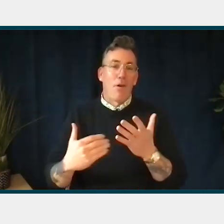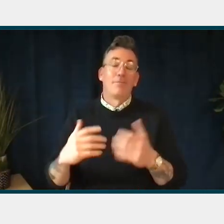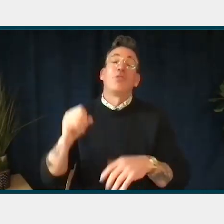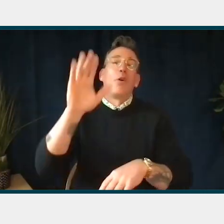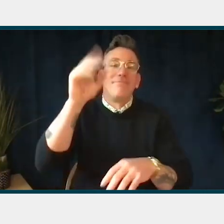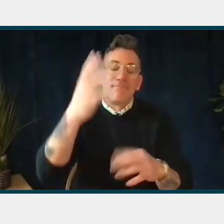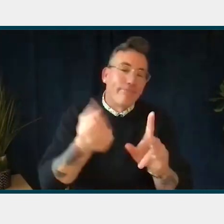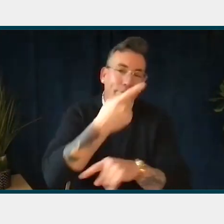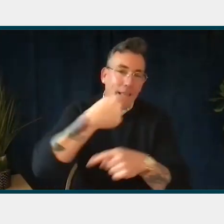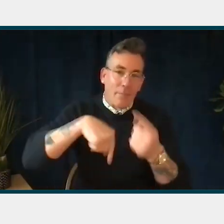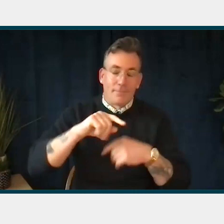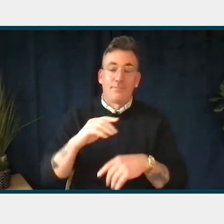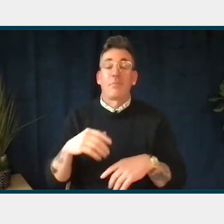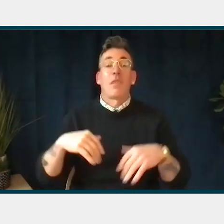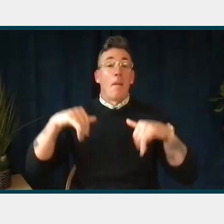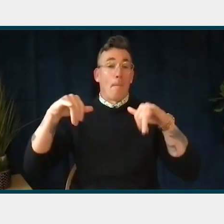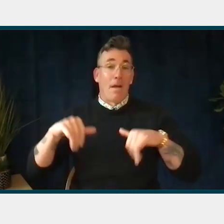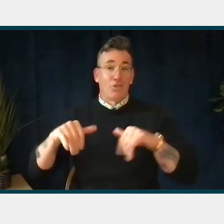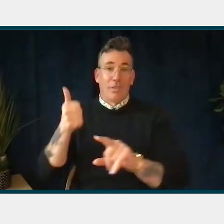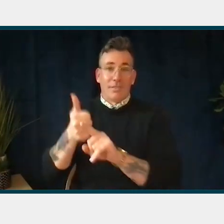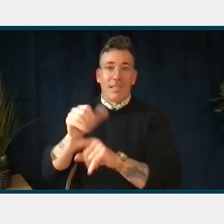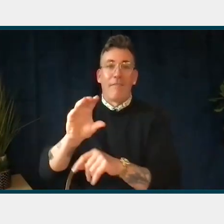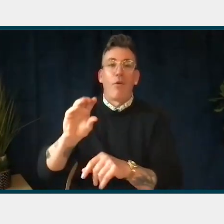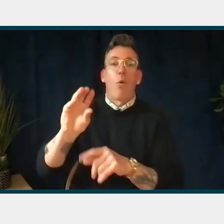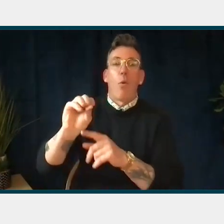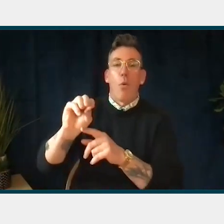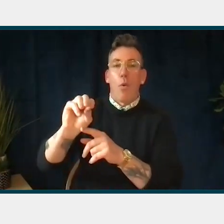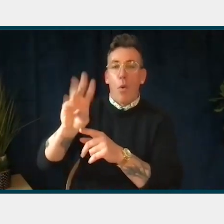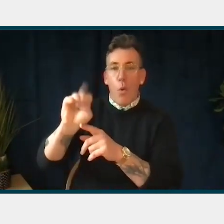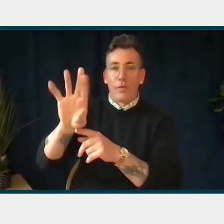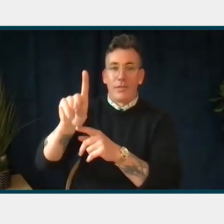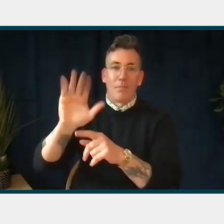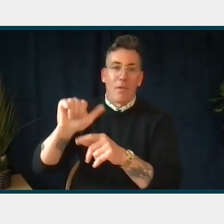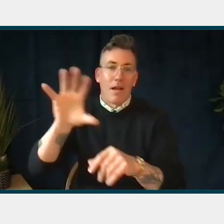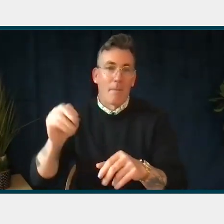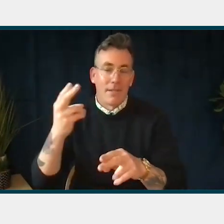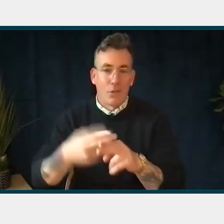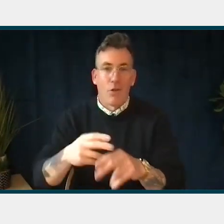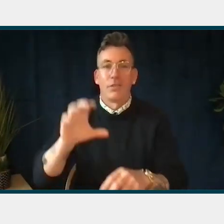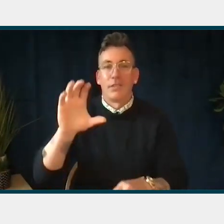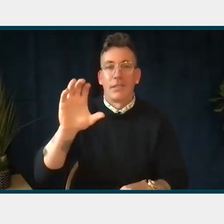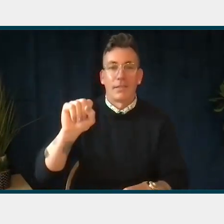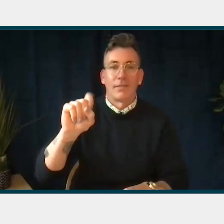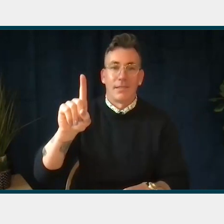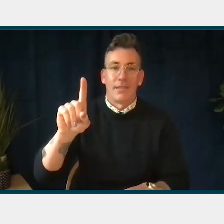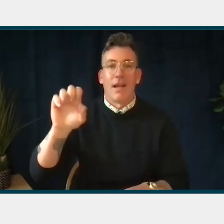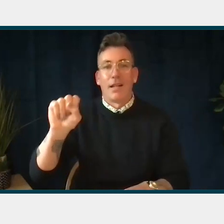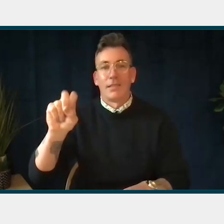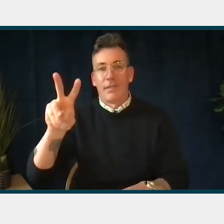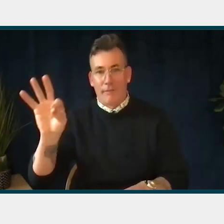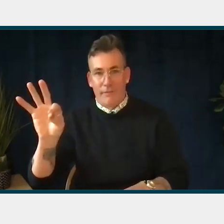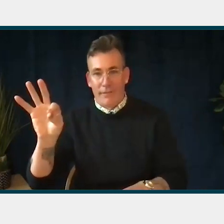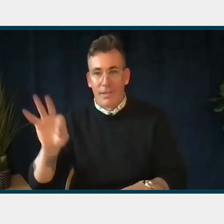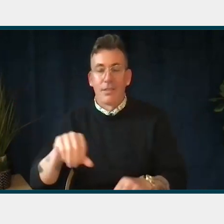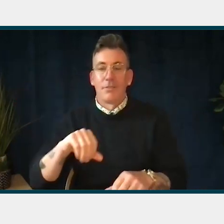just this morning, oh, this is a little bit off, but it'll come back. So Mozzeria is owned by a